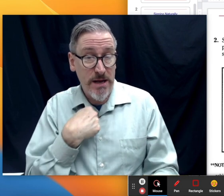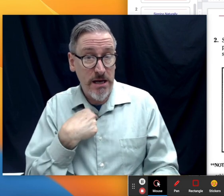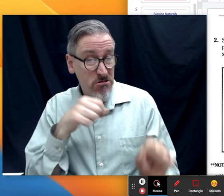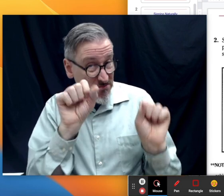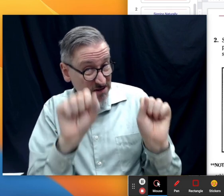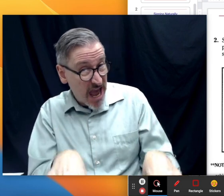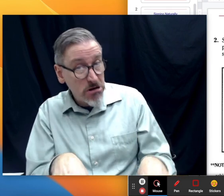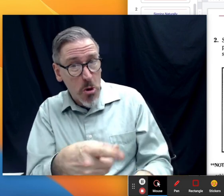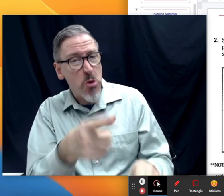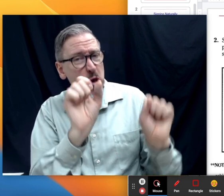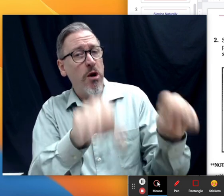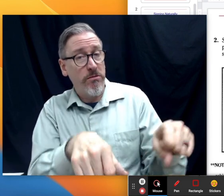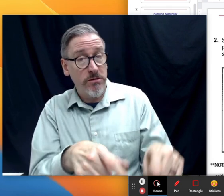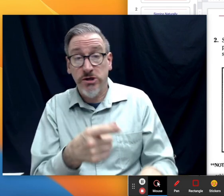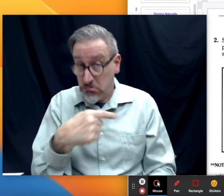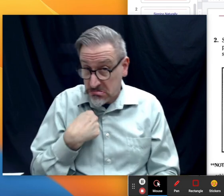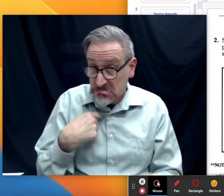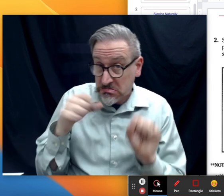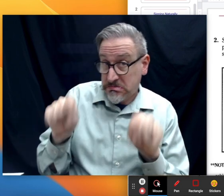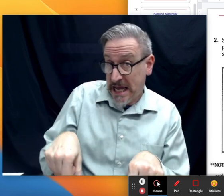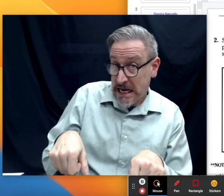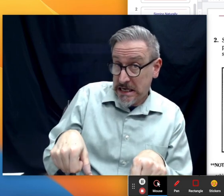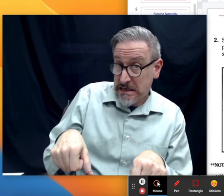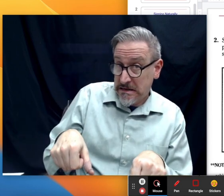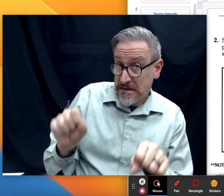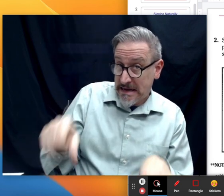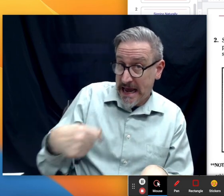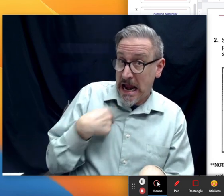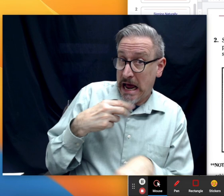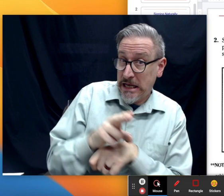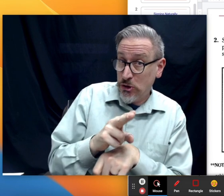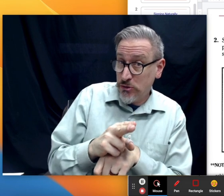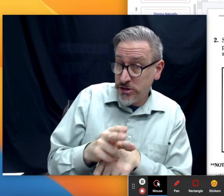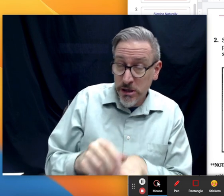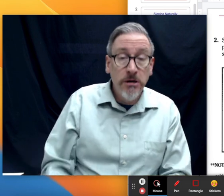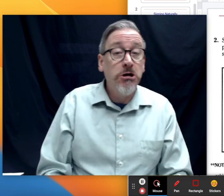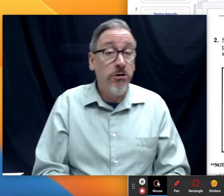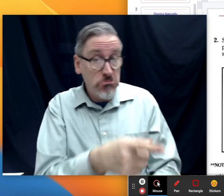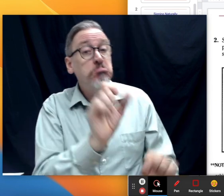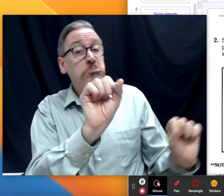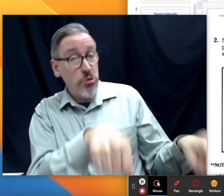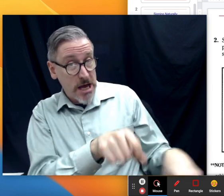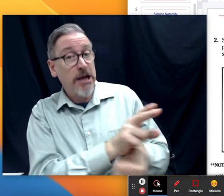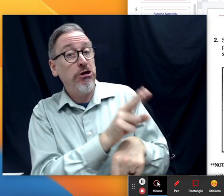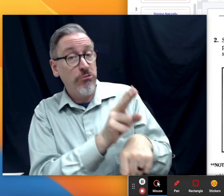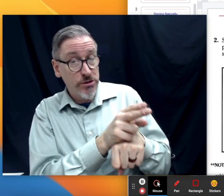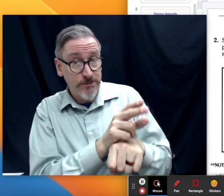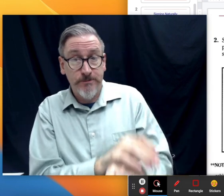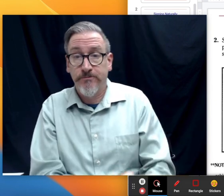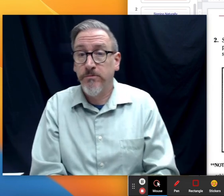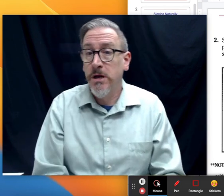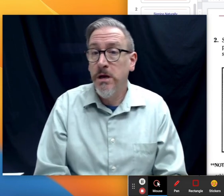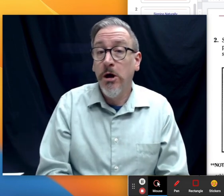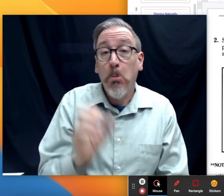Can me? So can I use? You can